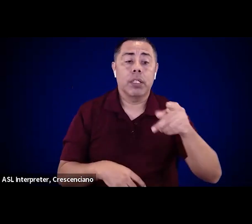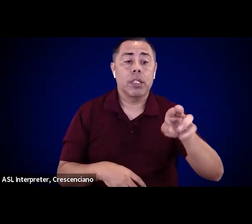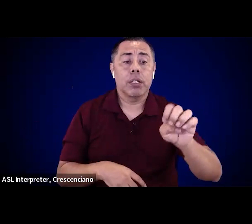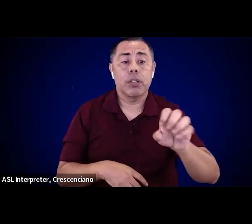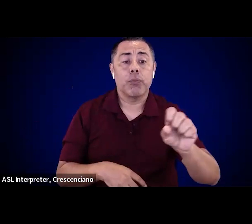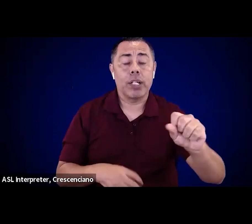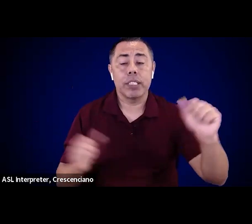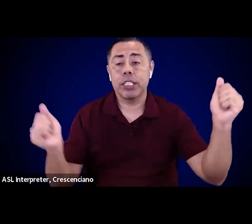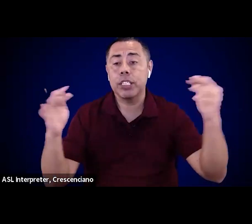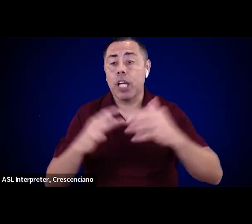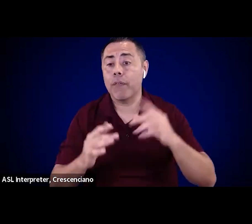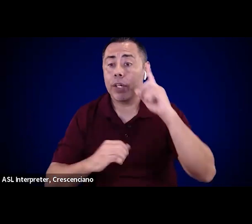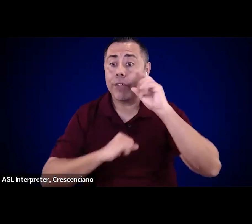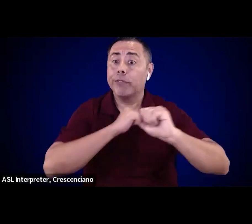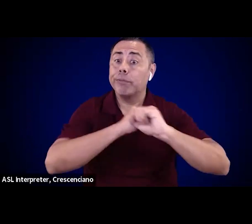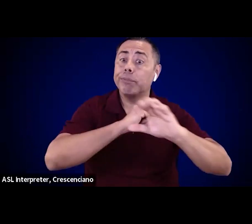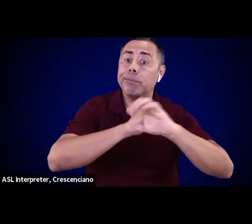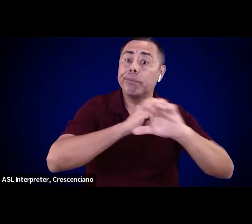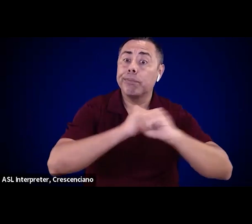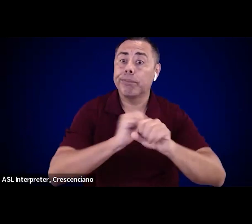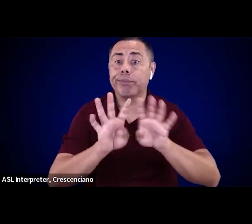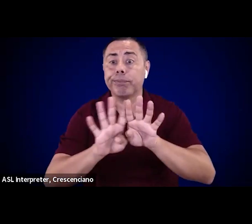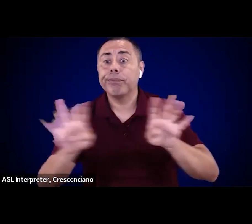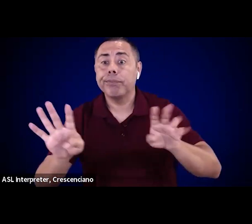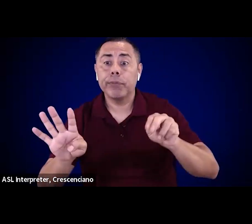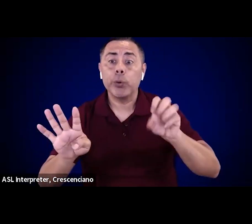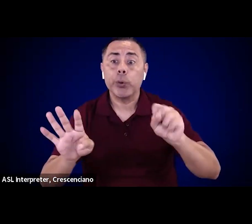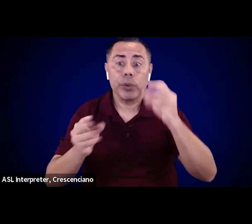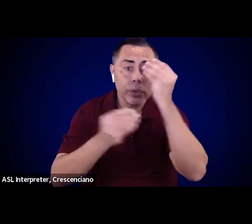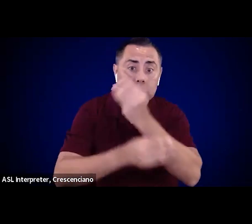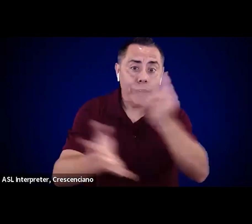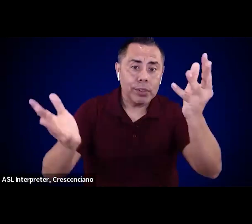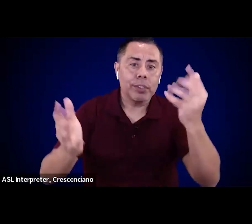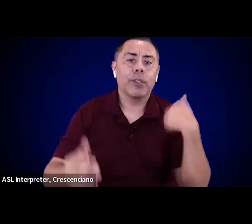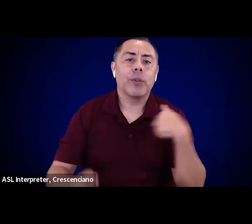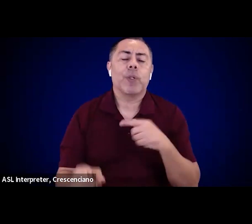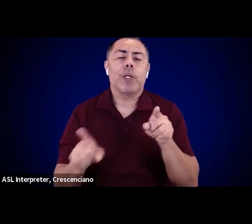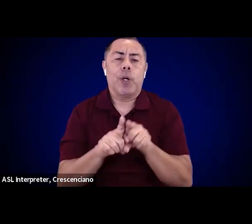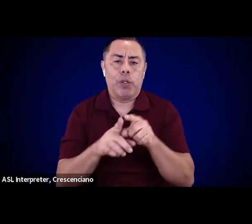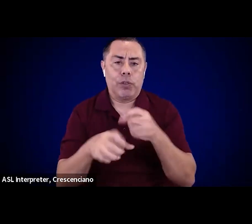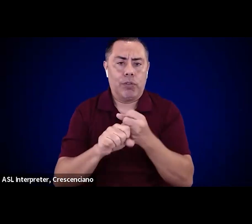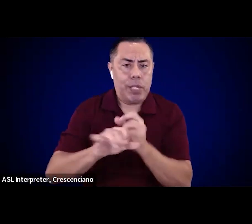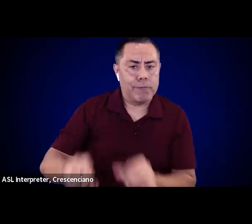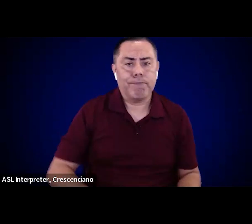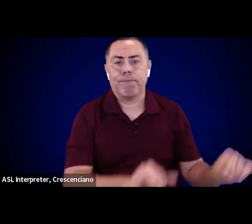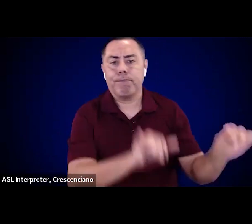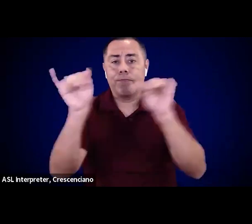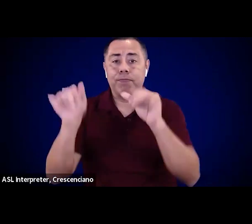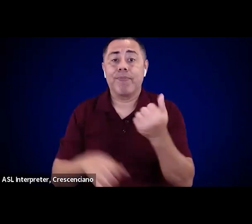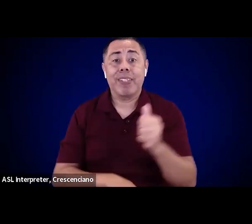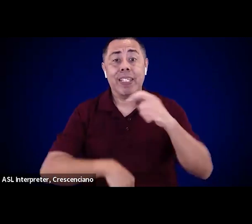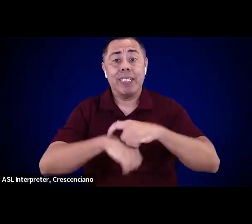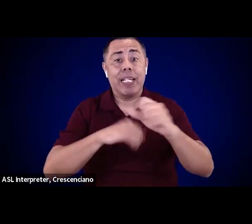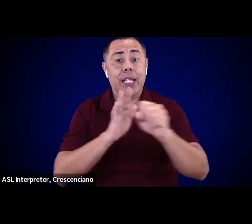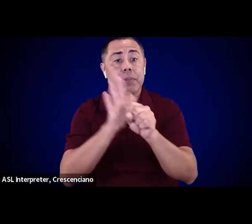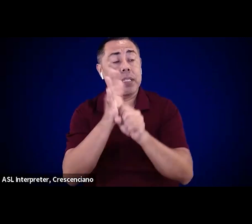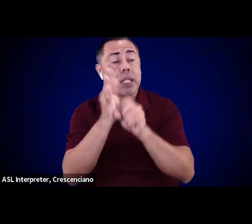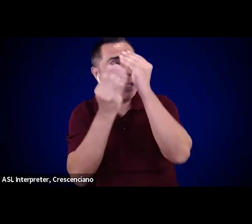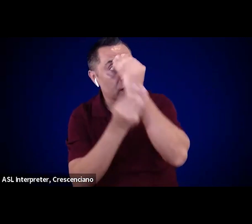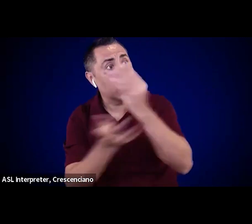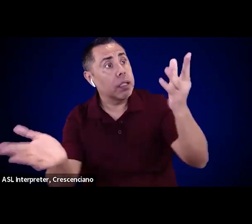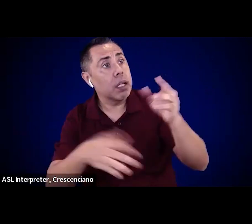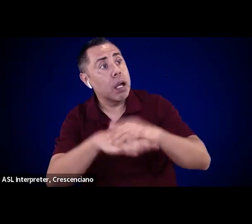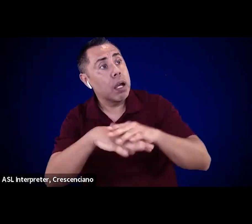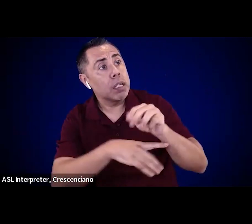standardizes the practice of having on-screen interpreting at all statewide press forums. At the request of our sister